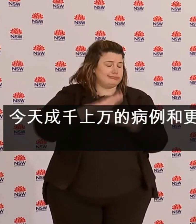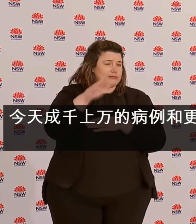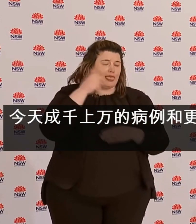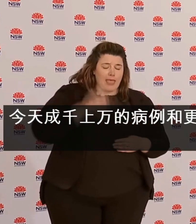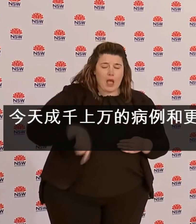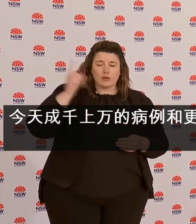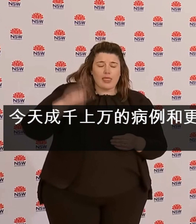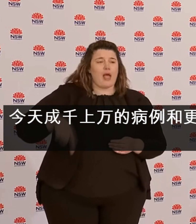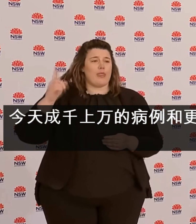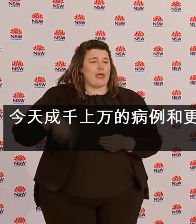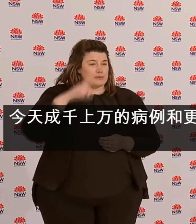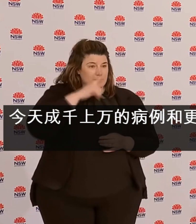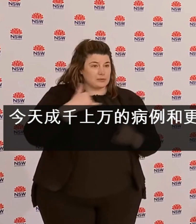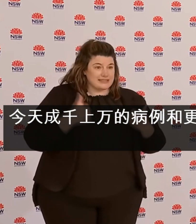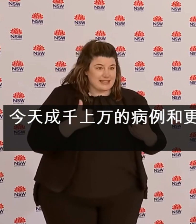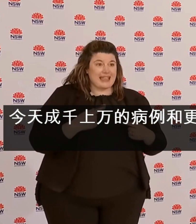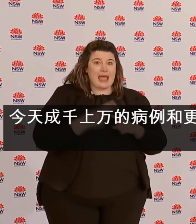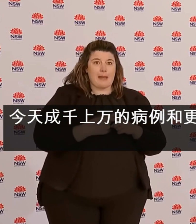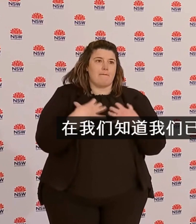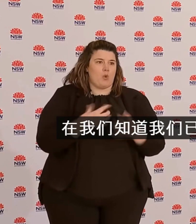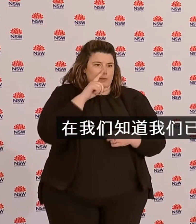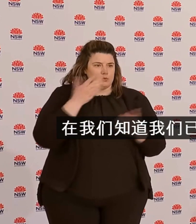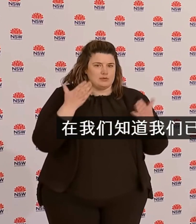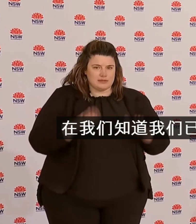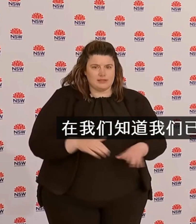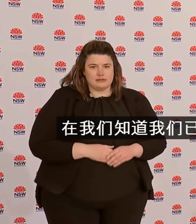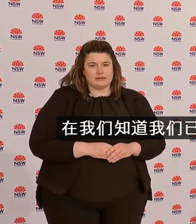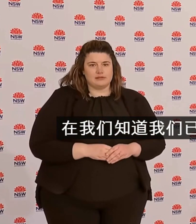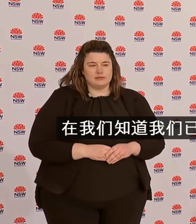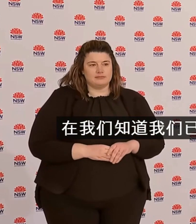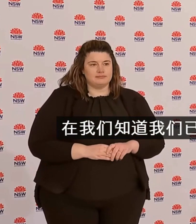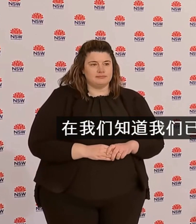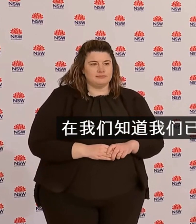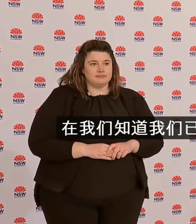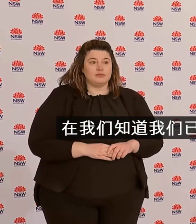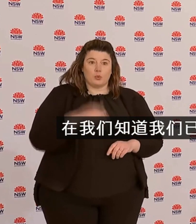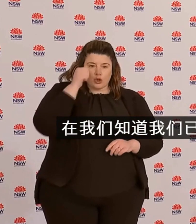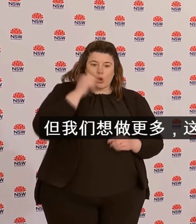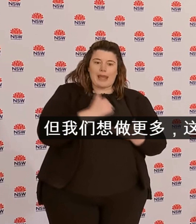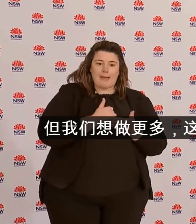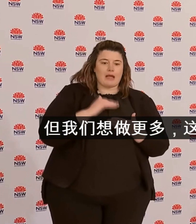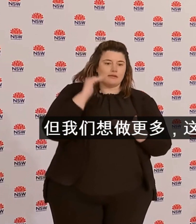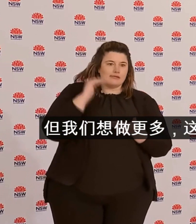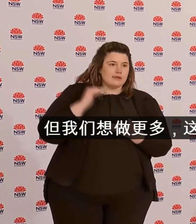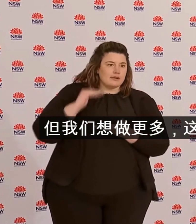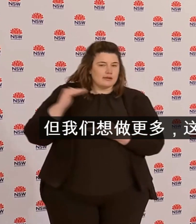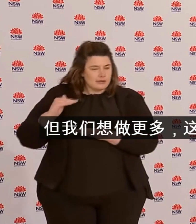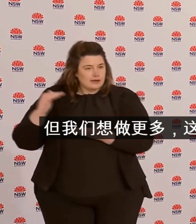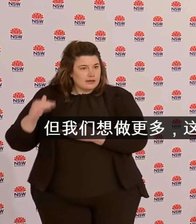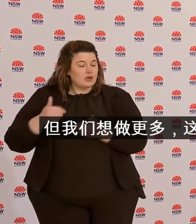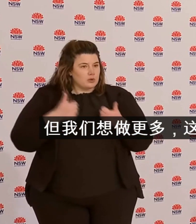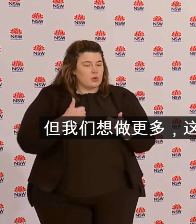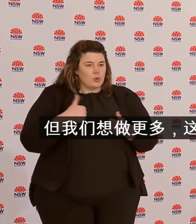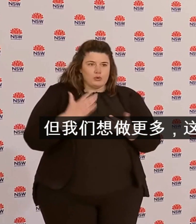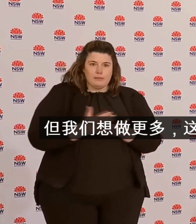cases today and more deaths. We know we've prevented that escalation in cases, we know we've prevented deaths, but we want to do more